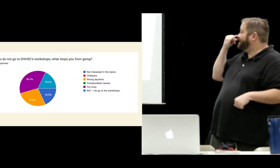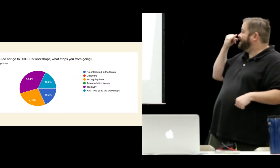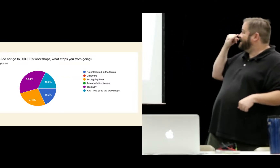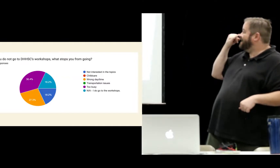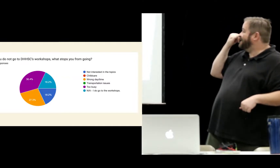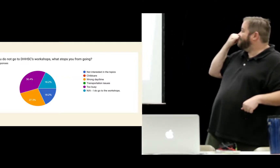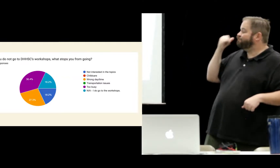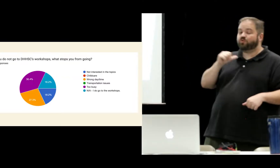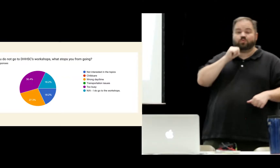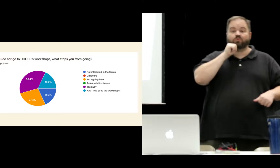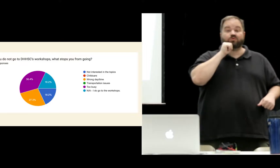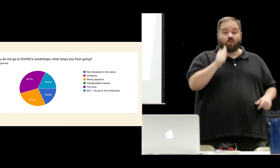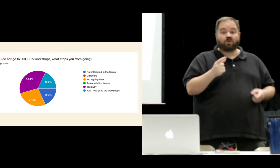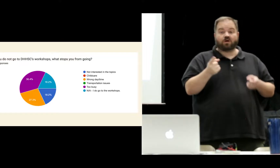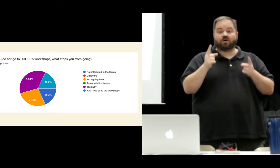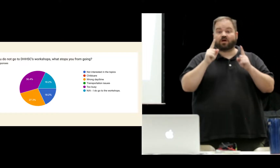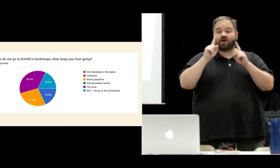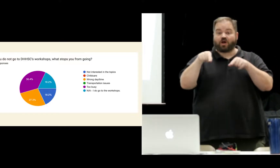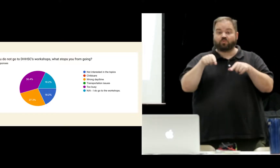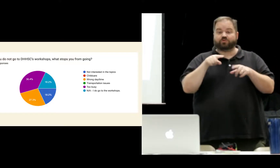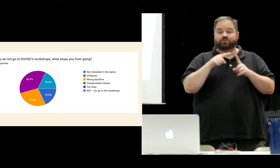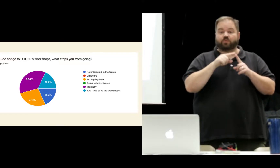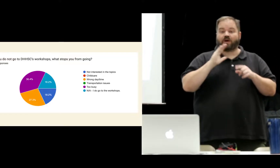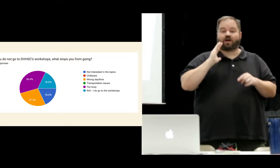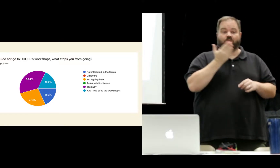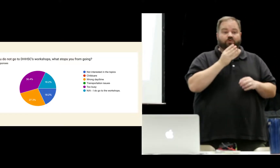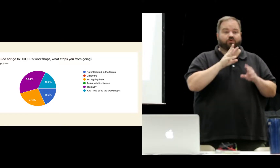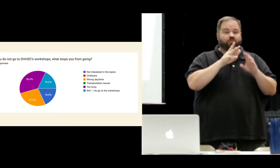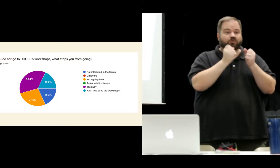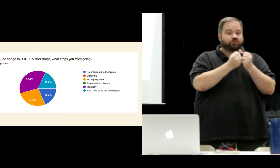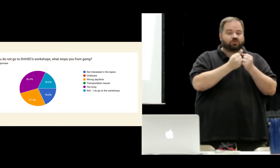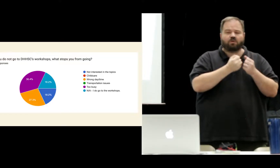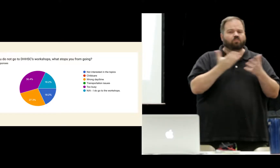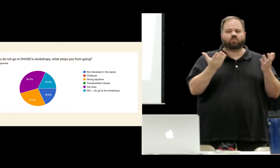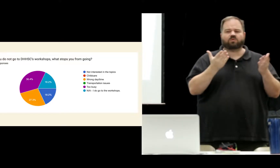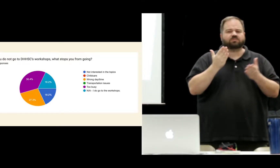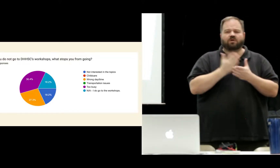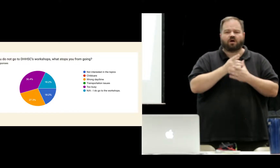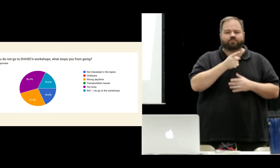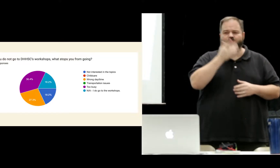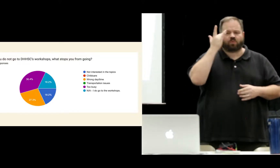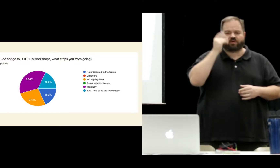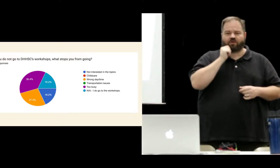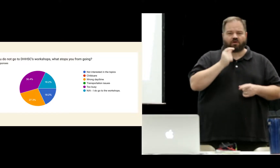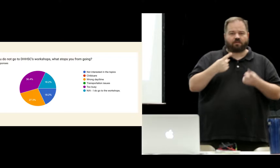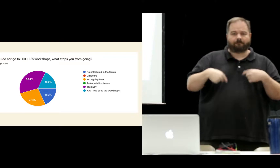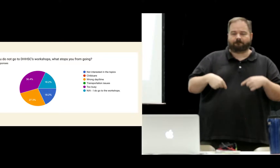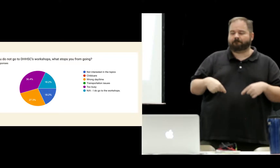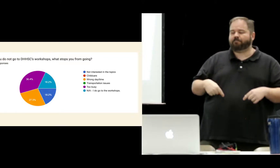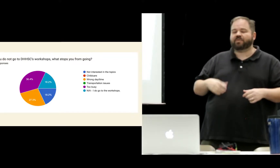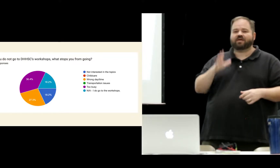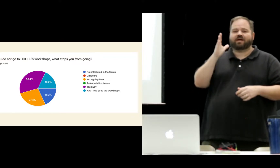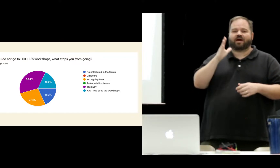form says, if you do not go to DHHSC's workshops, what stops you from